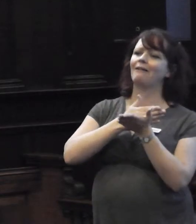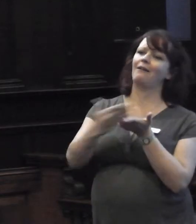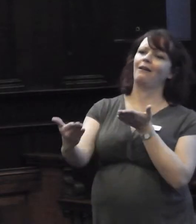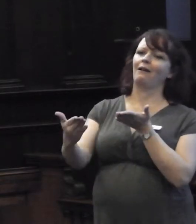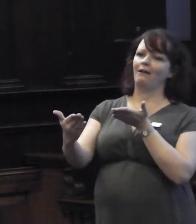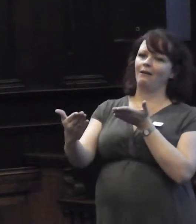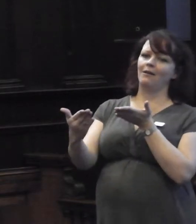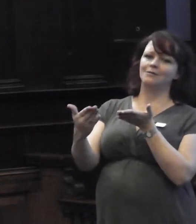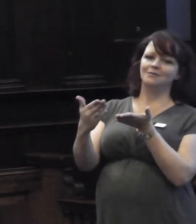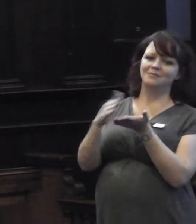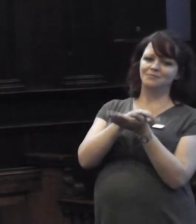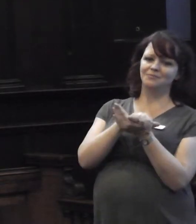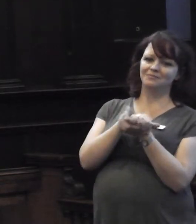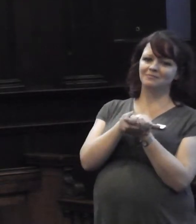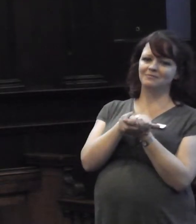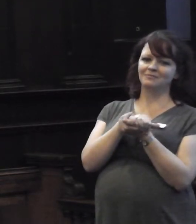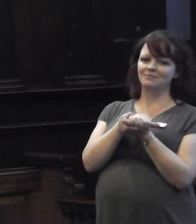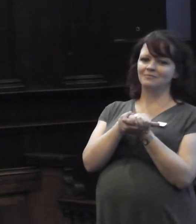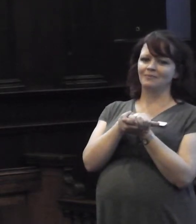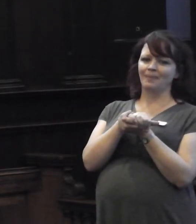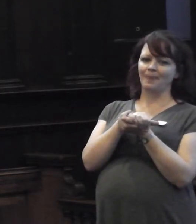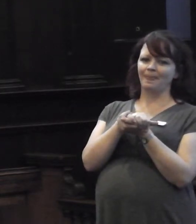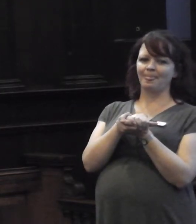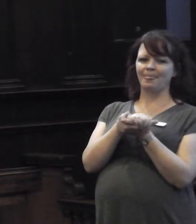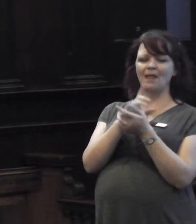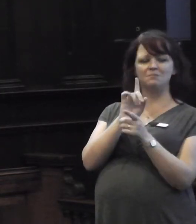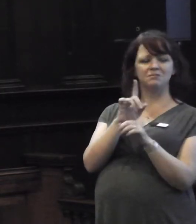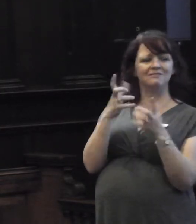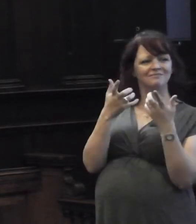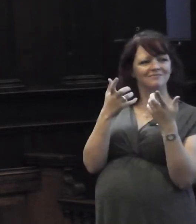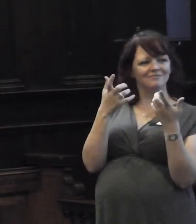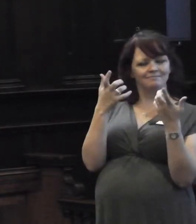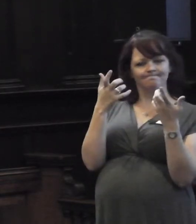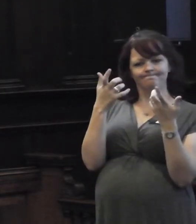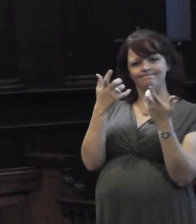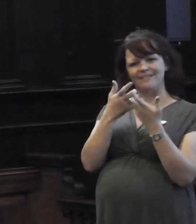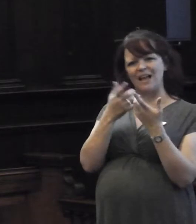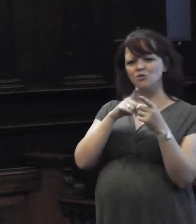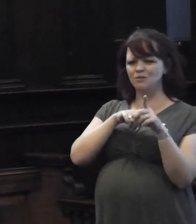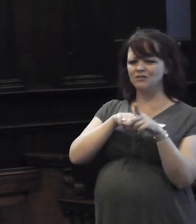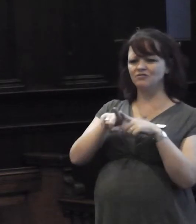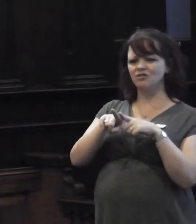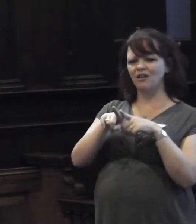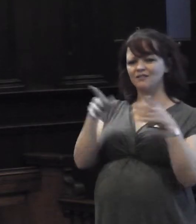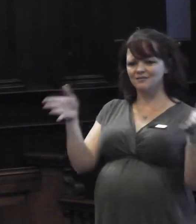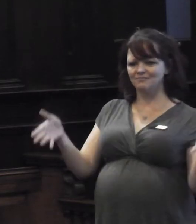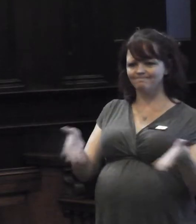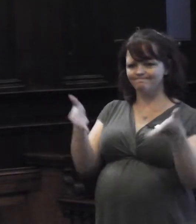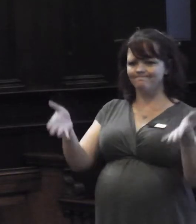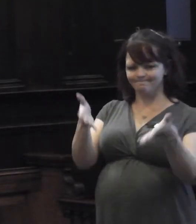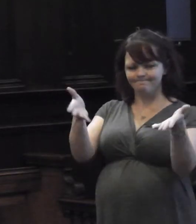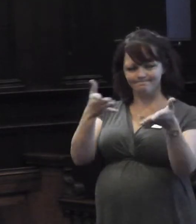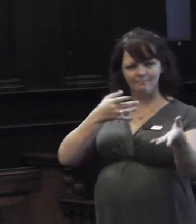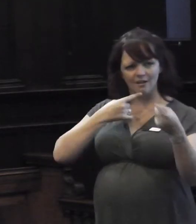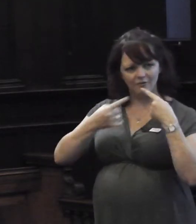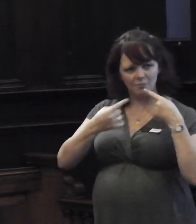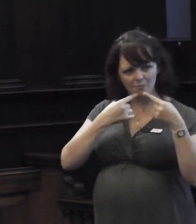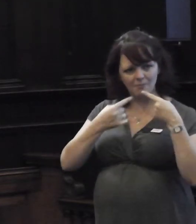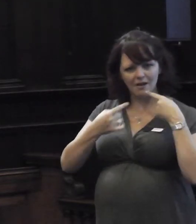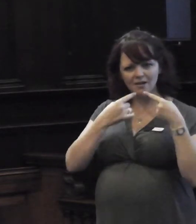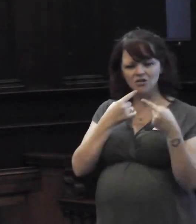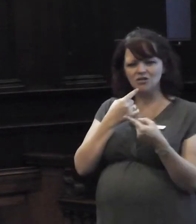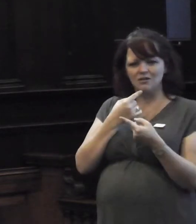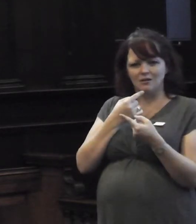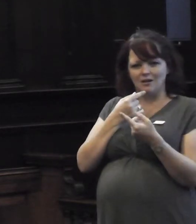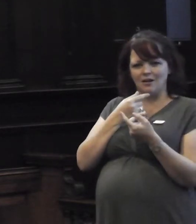be. But how is this message brought home to those who may be tempted to